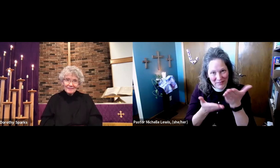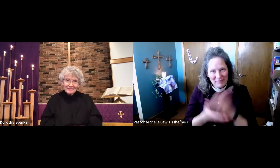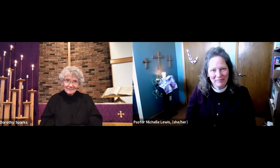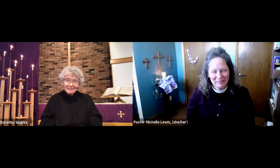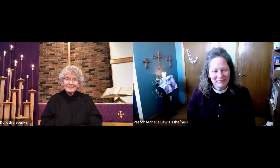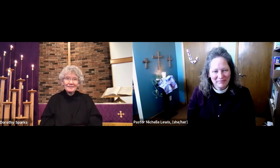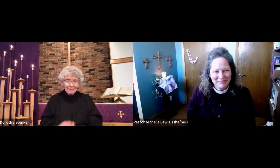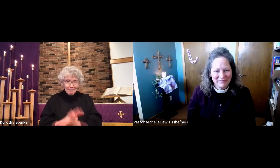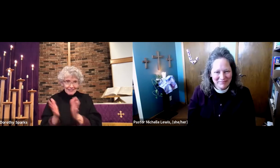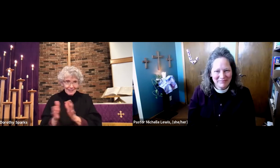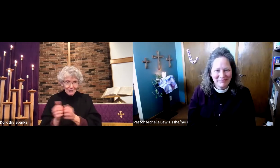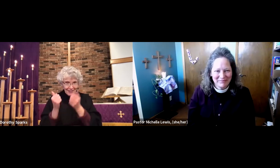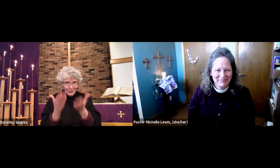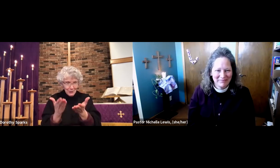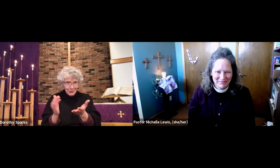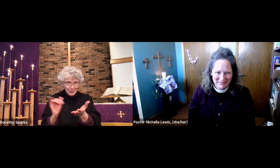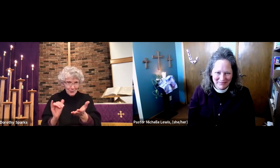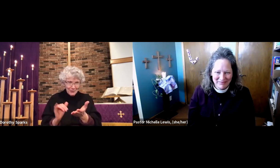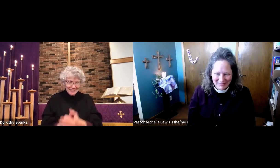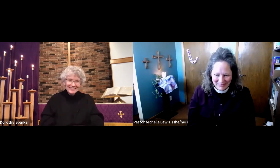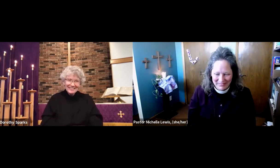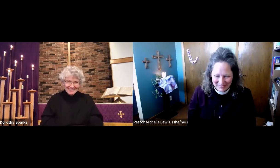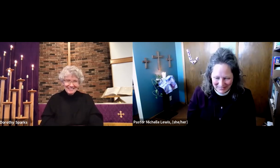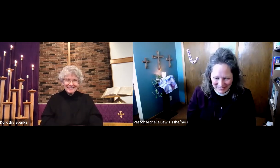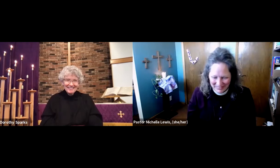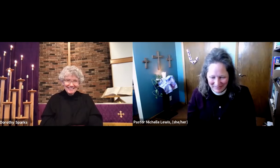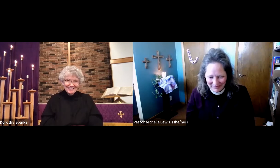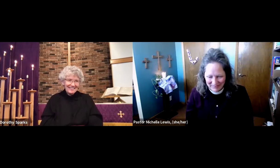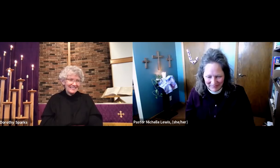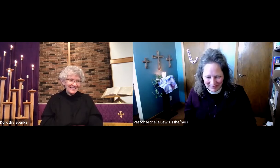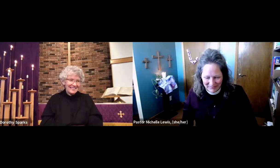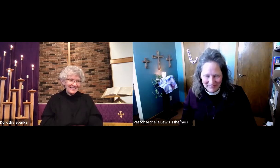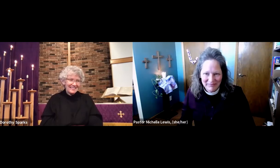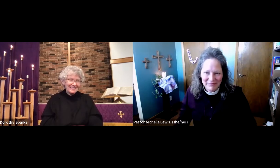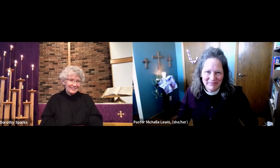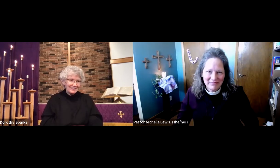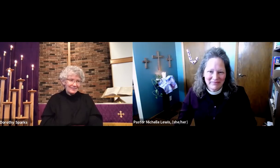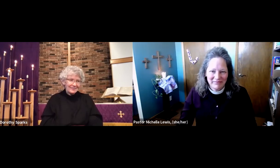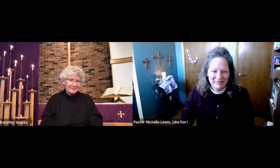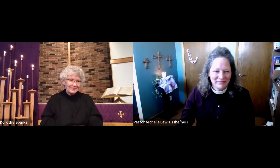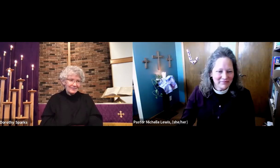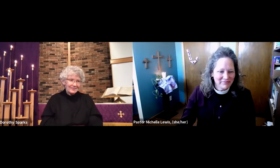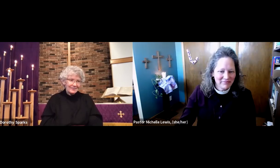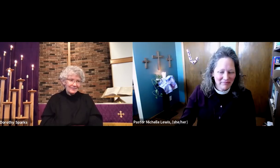Dorothy, peace be with you, and also with you.